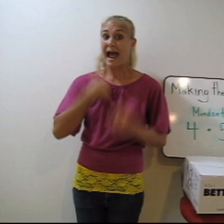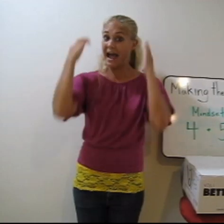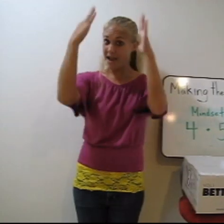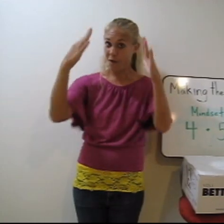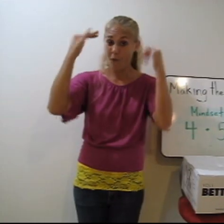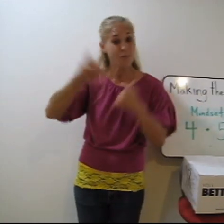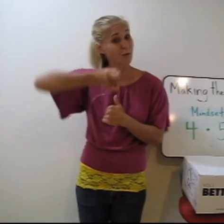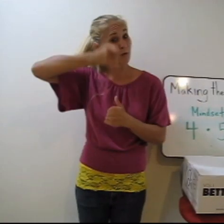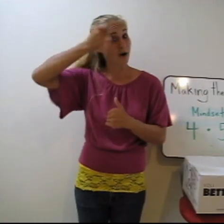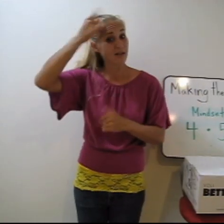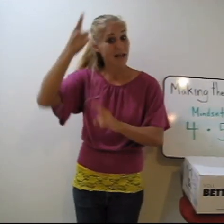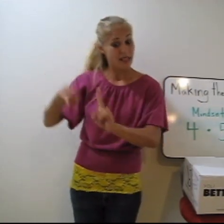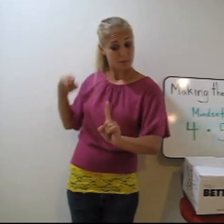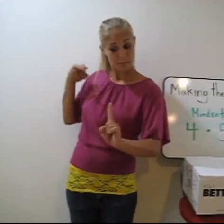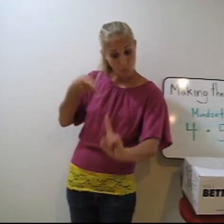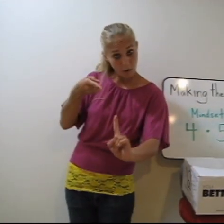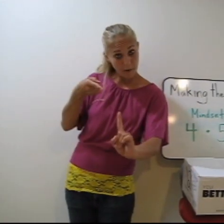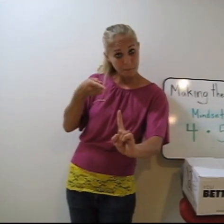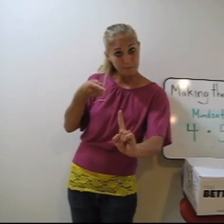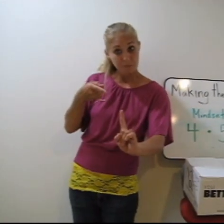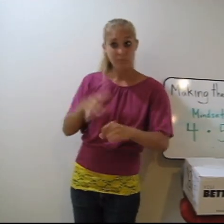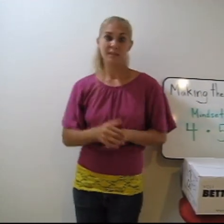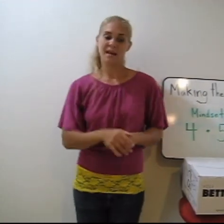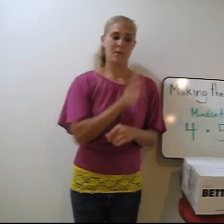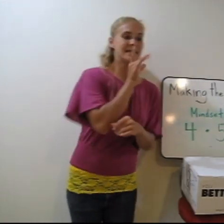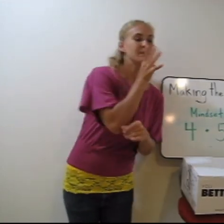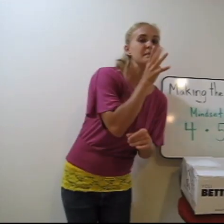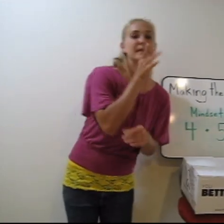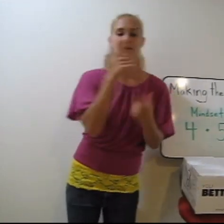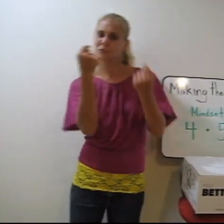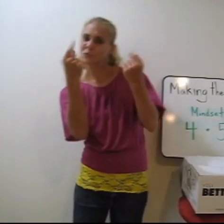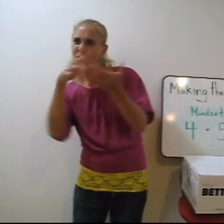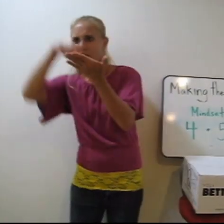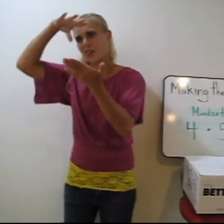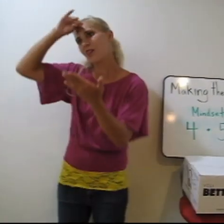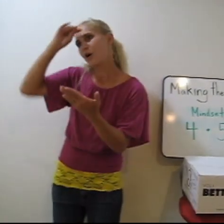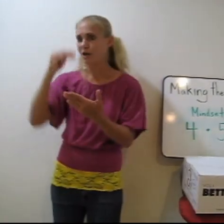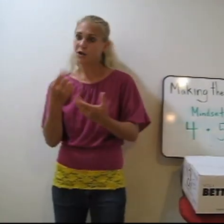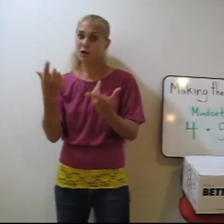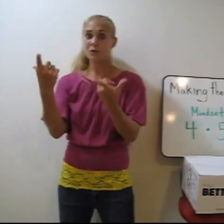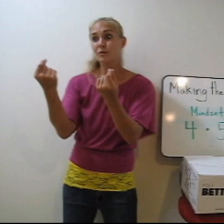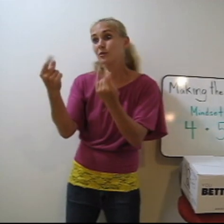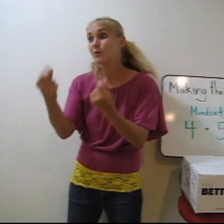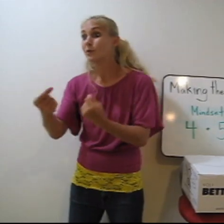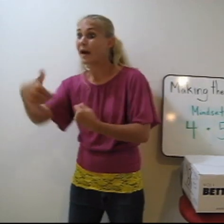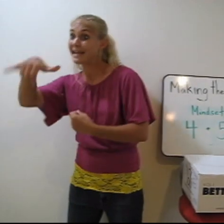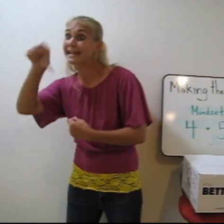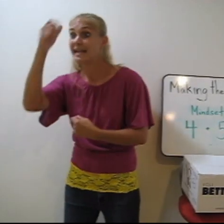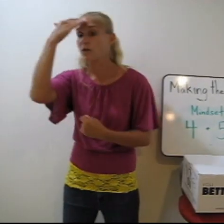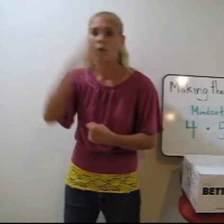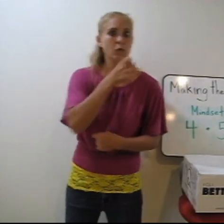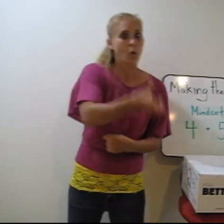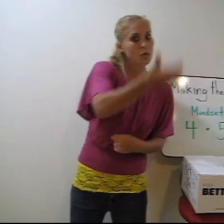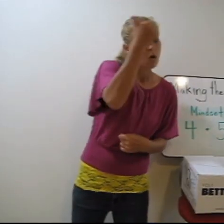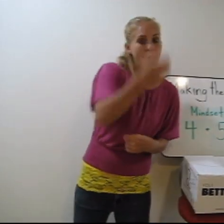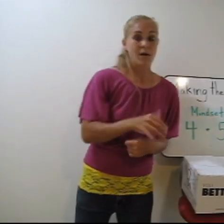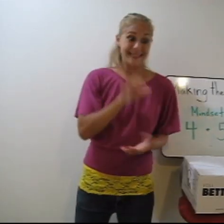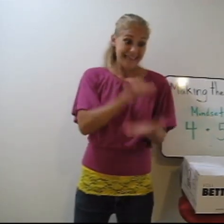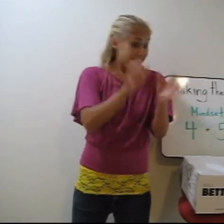point. Over what to say, what to do, what to learn, what you do or don't know, none of that is as important as your focus